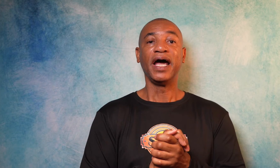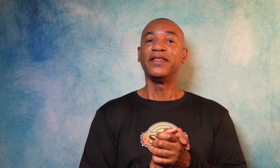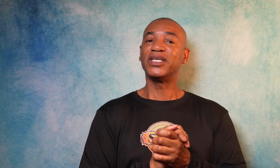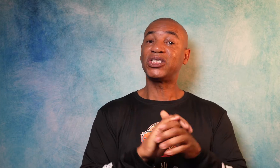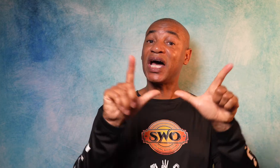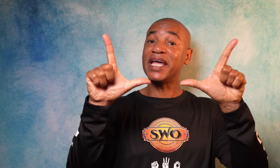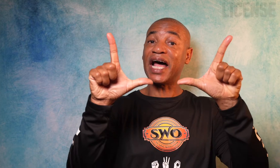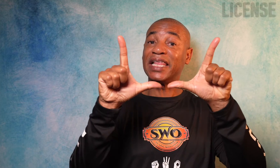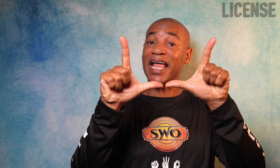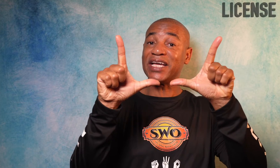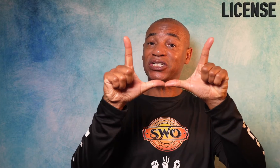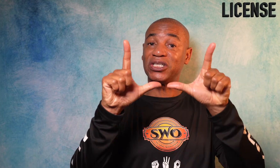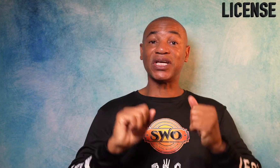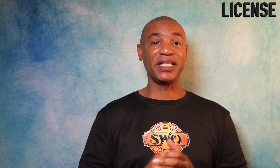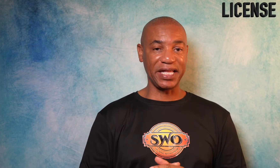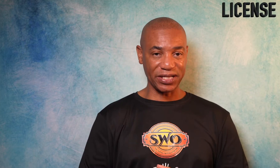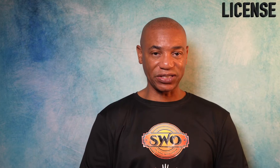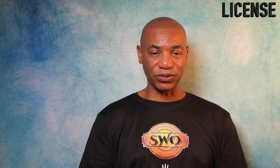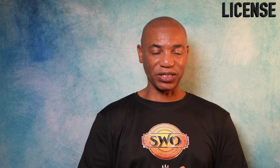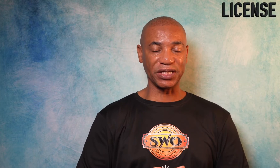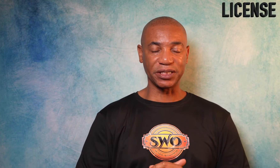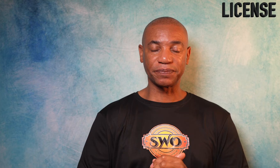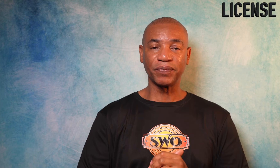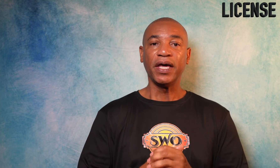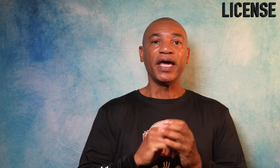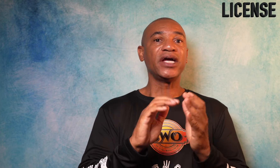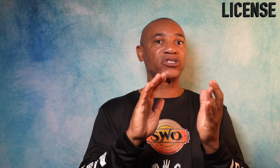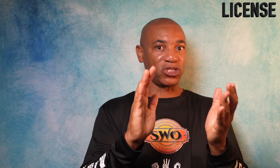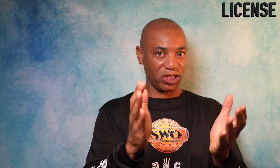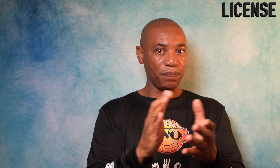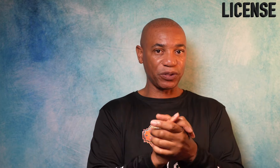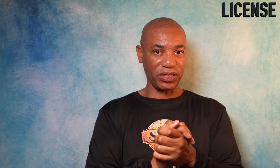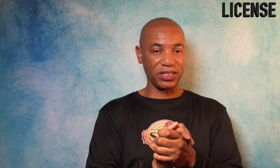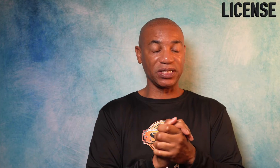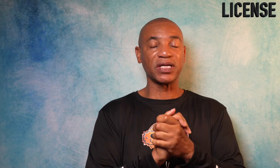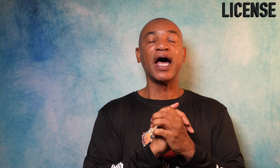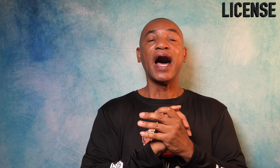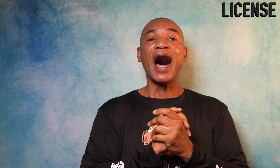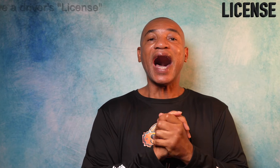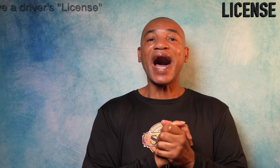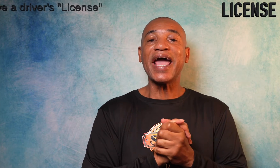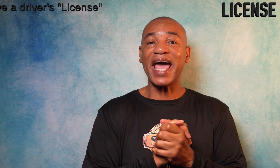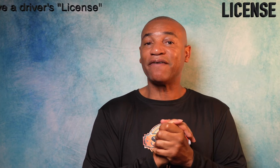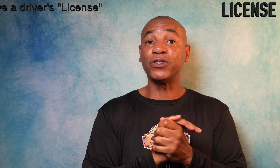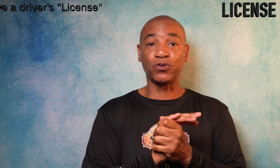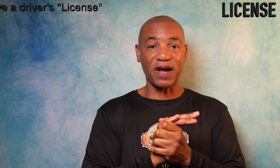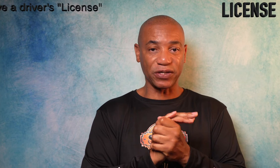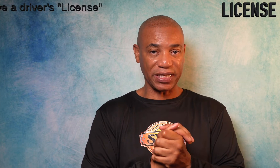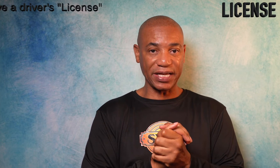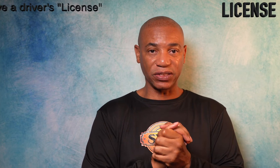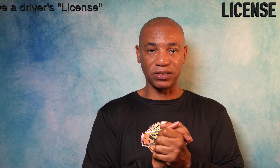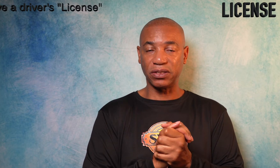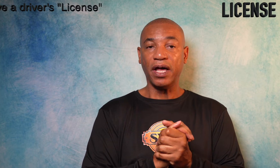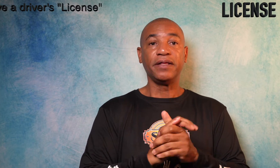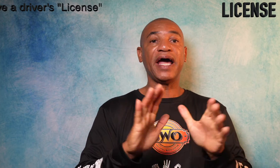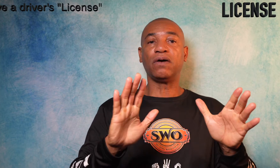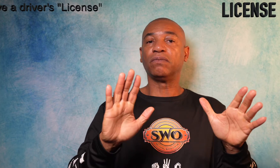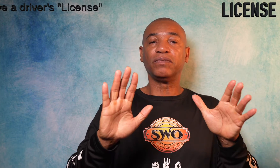The sign license in an ASL sentence. Here's a simple sentence. I have a driver's license. Now, there's